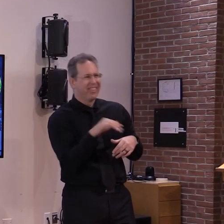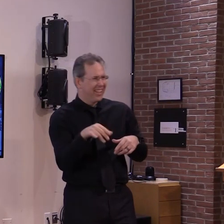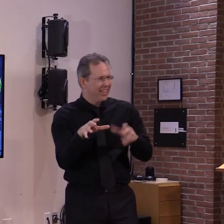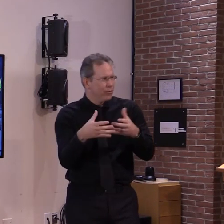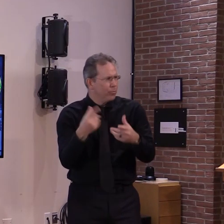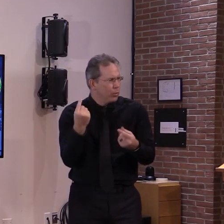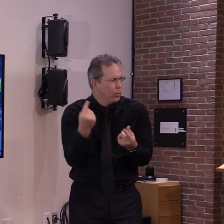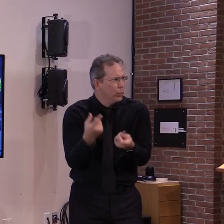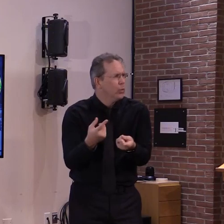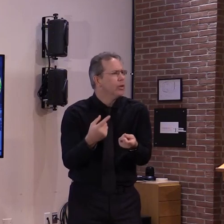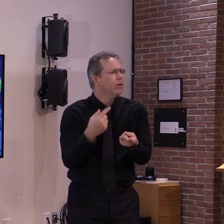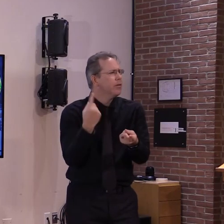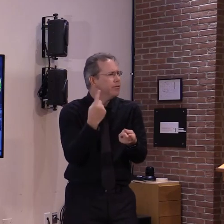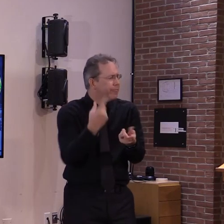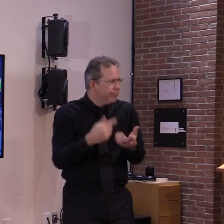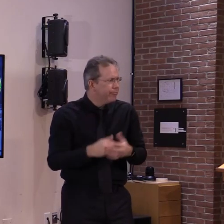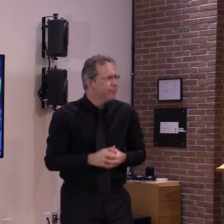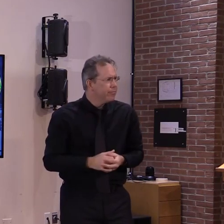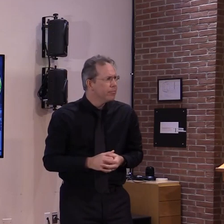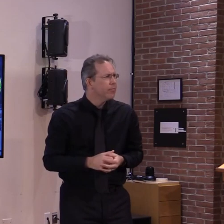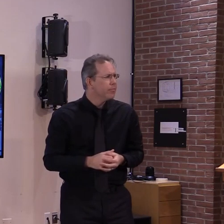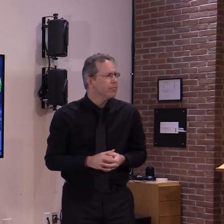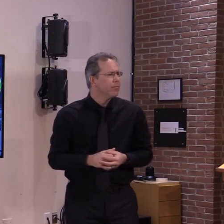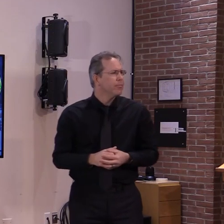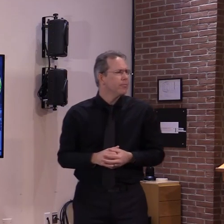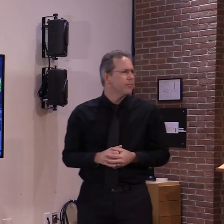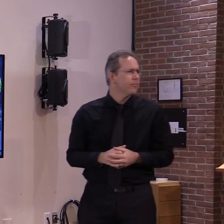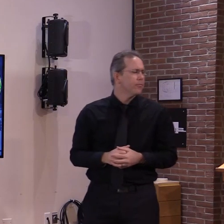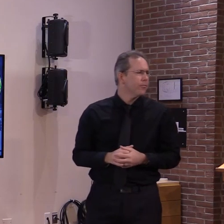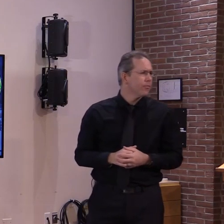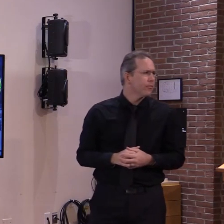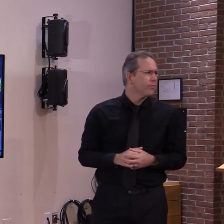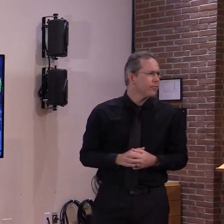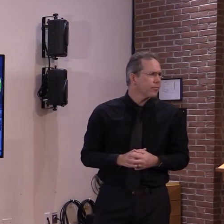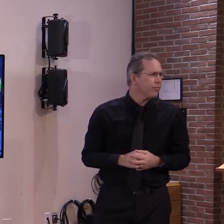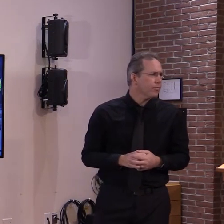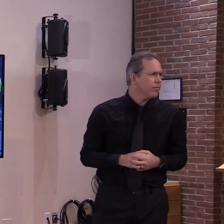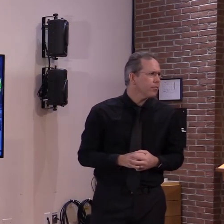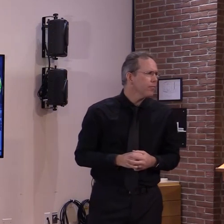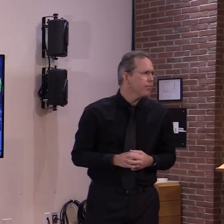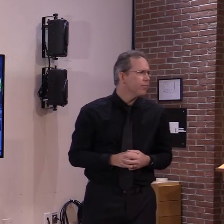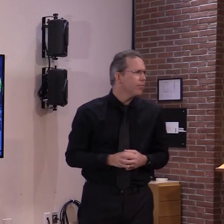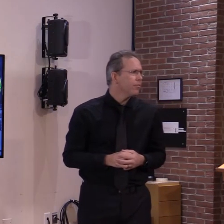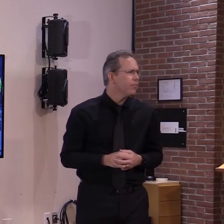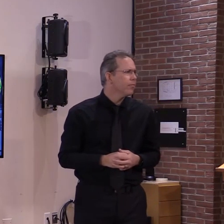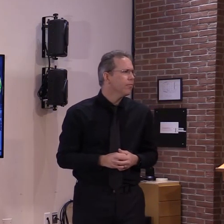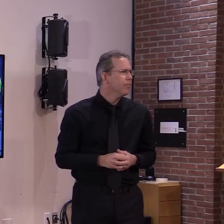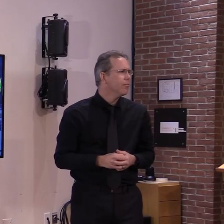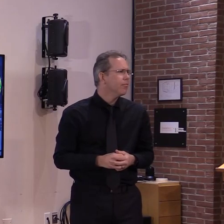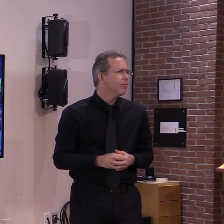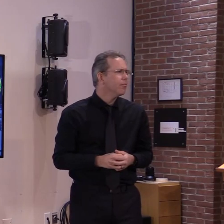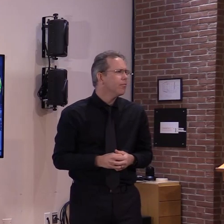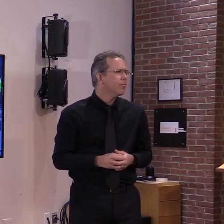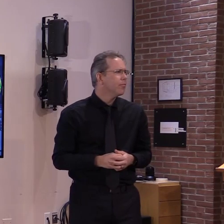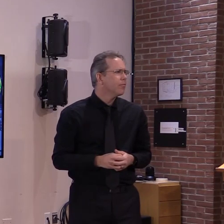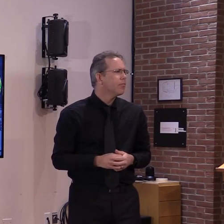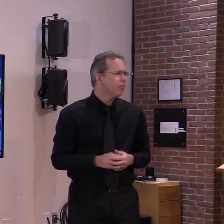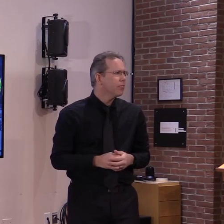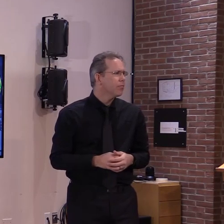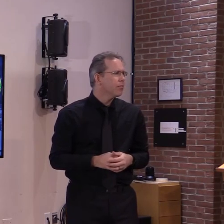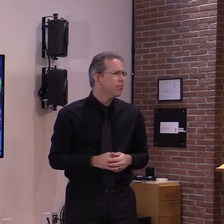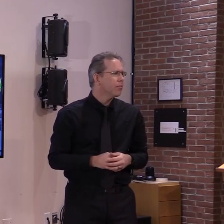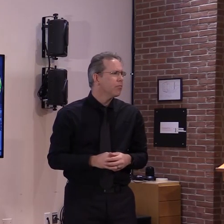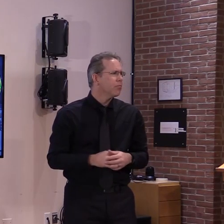um maybe i'll follow up to get that number thank you sure tim vermont business magazine